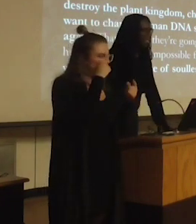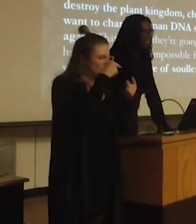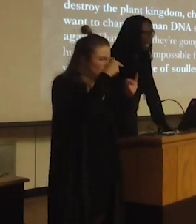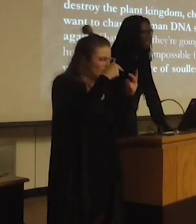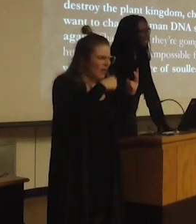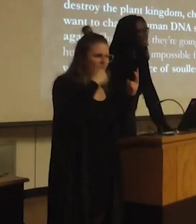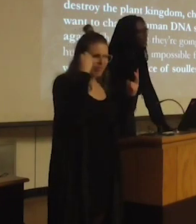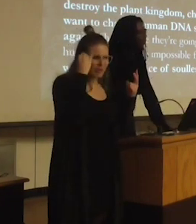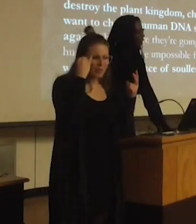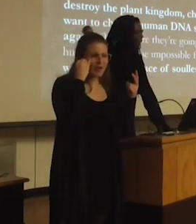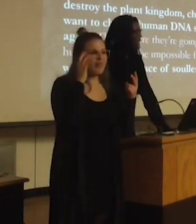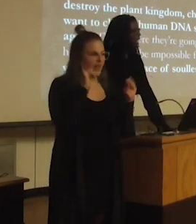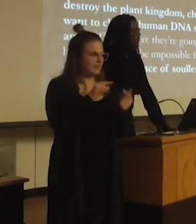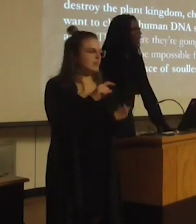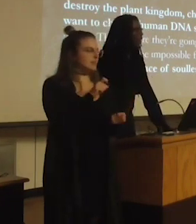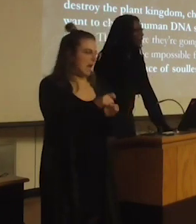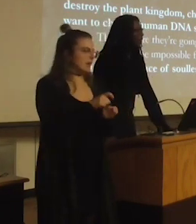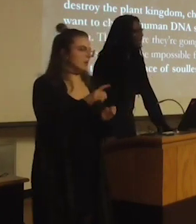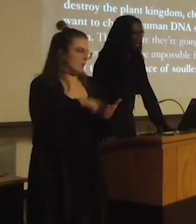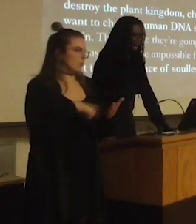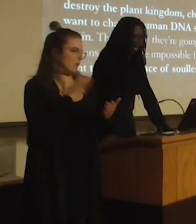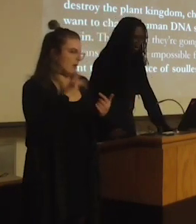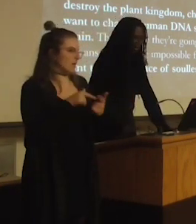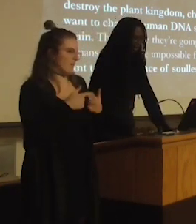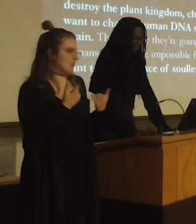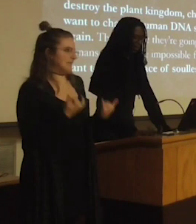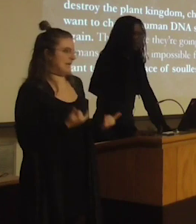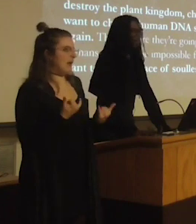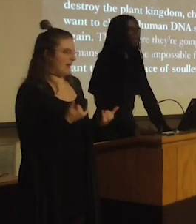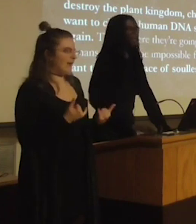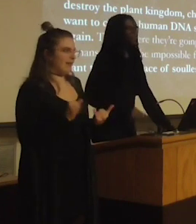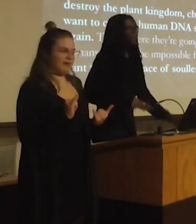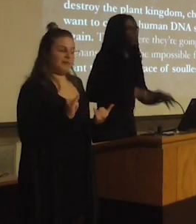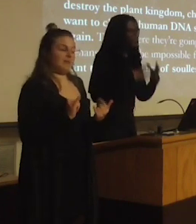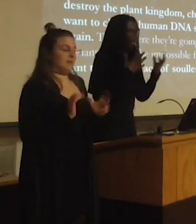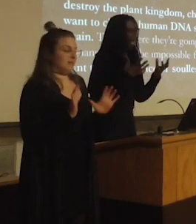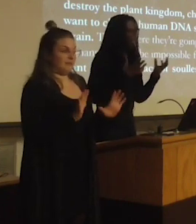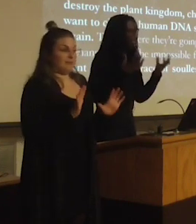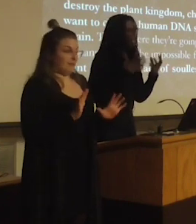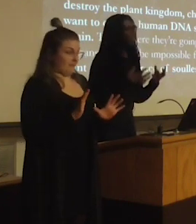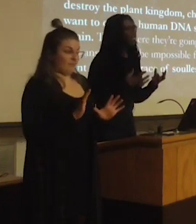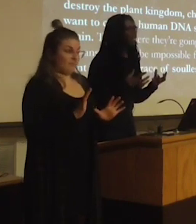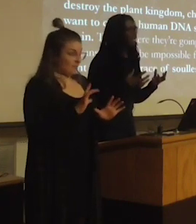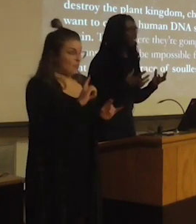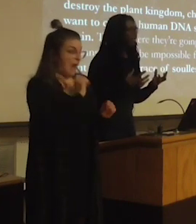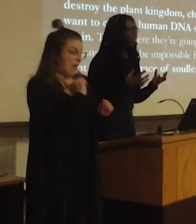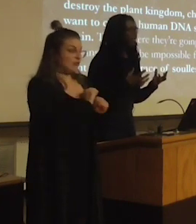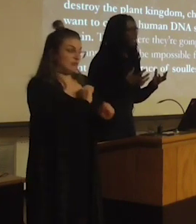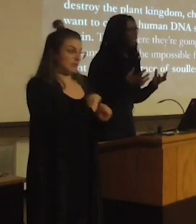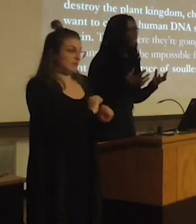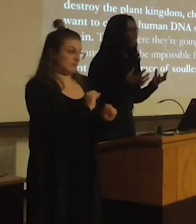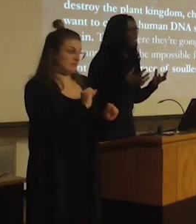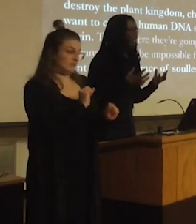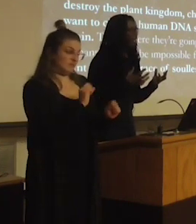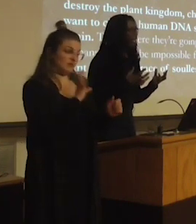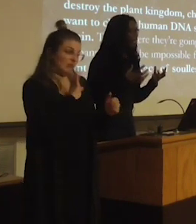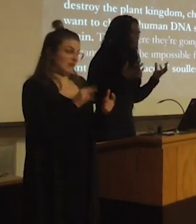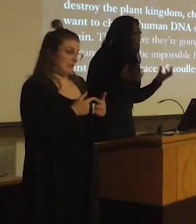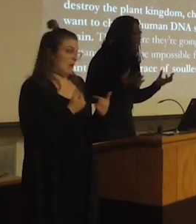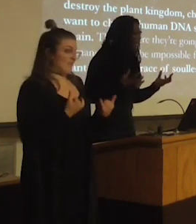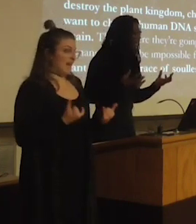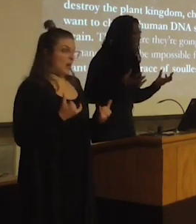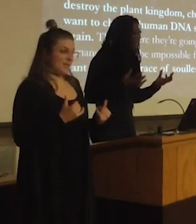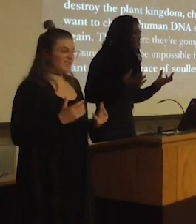together, that is exactly what we're talking about. And like, you know, and what we're actually addressing here is like